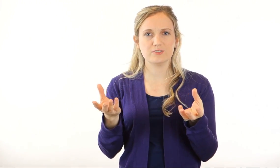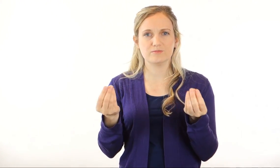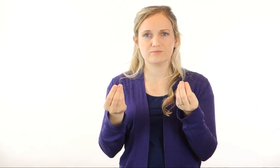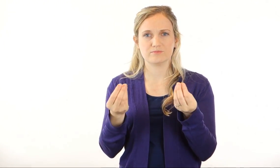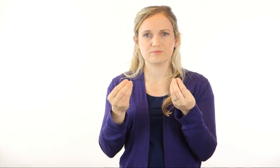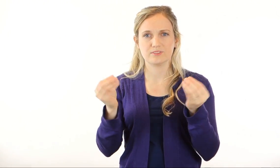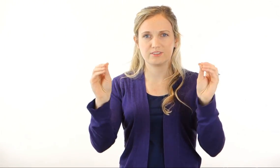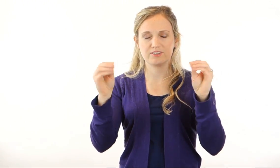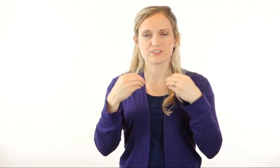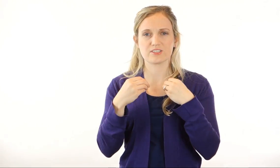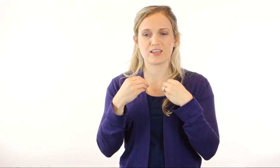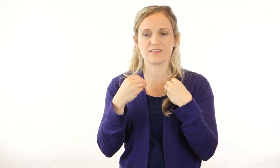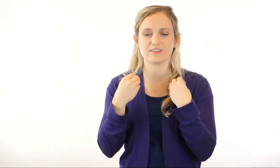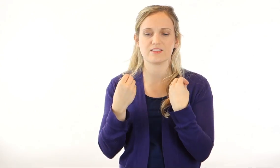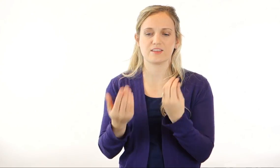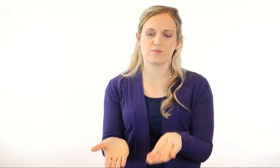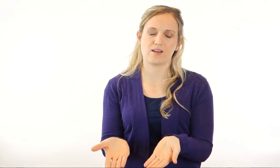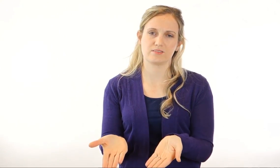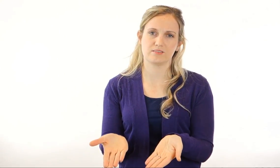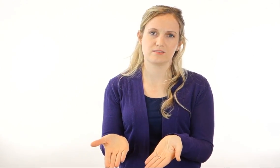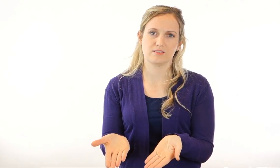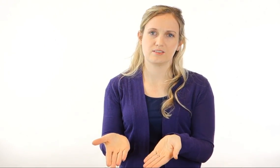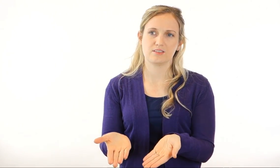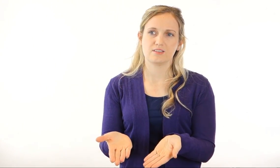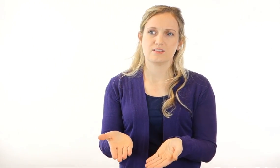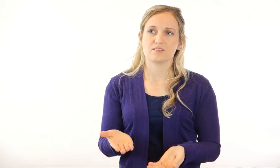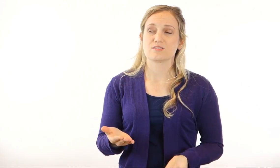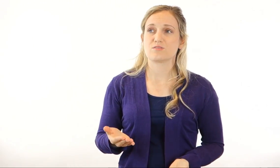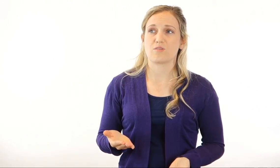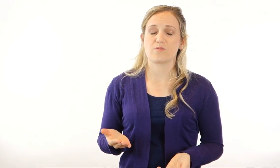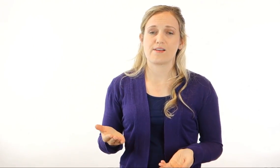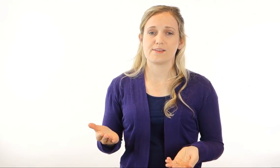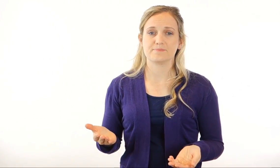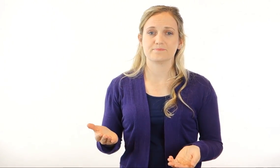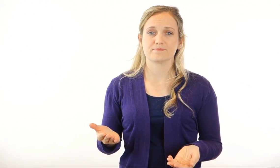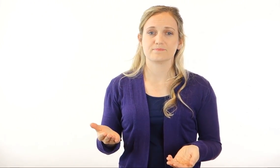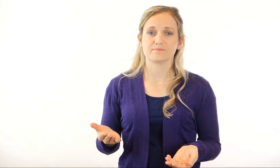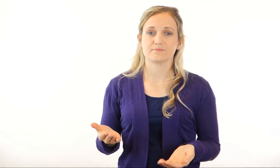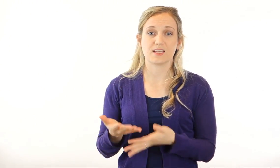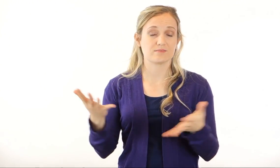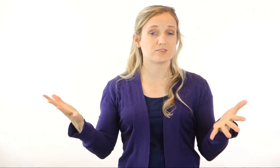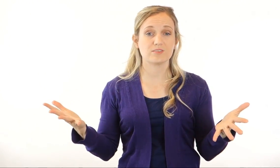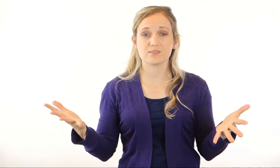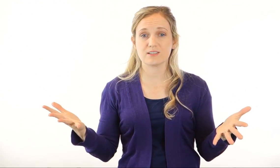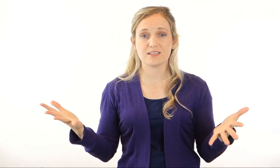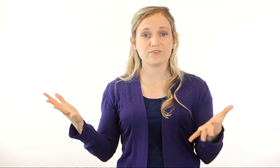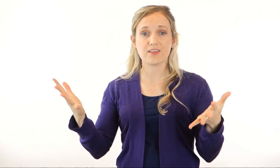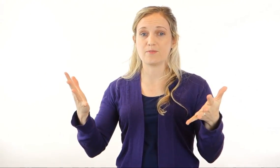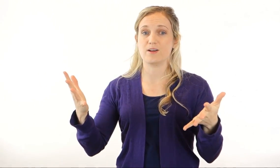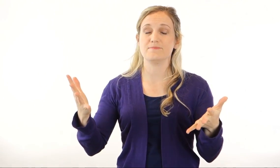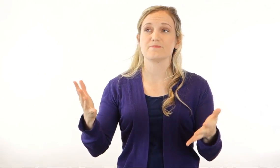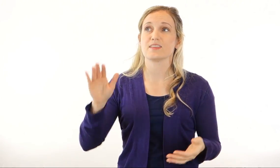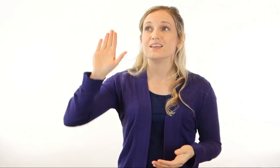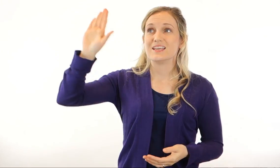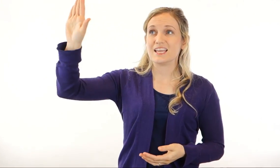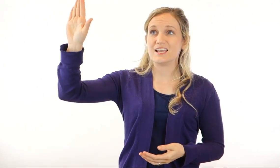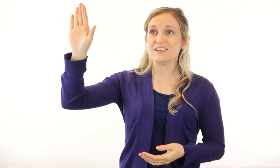you, the fingers are together and then they go out. So, yeah. So that's what I signed for that one.